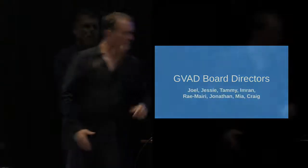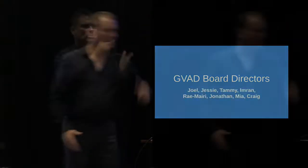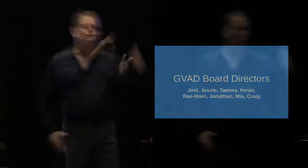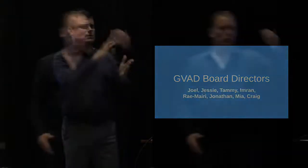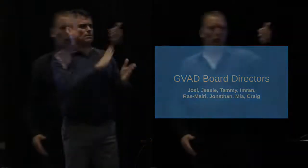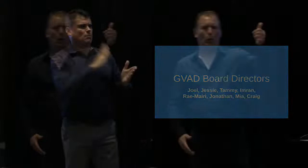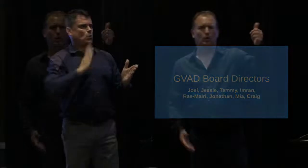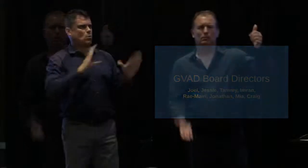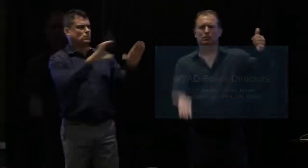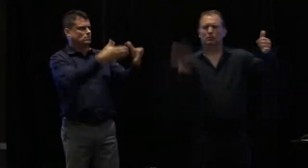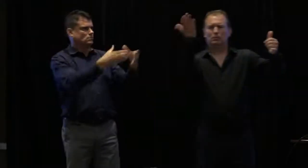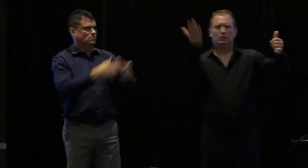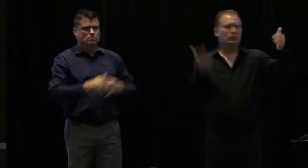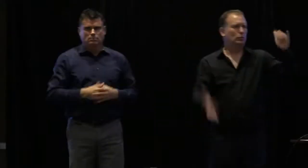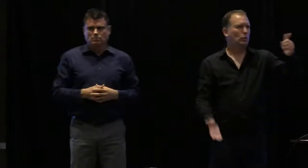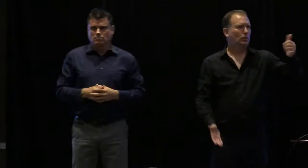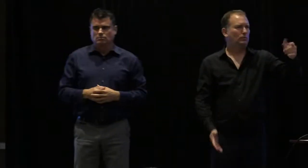but